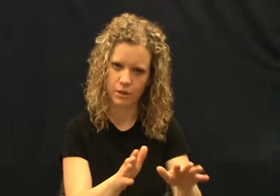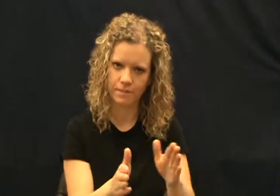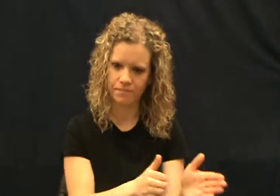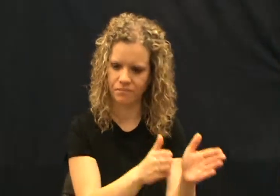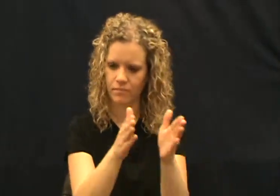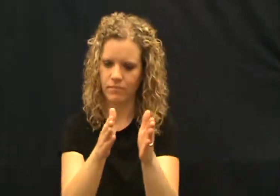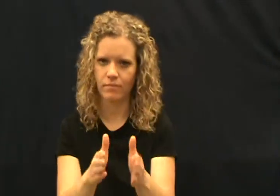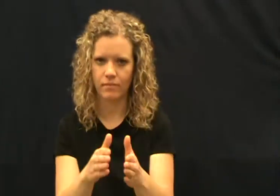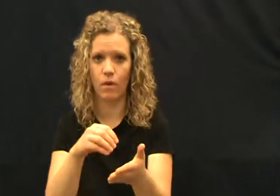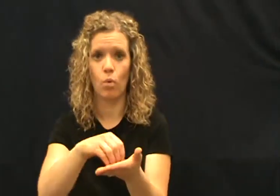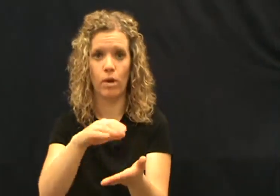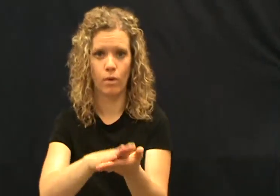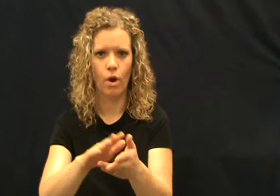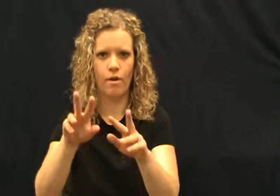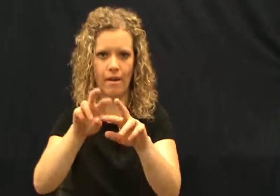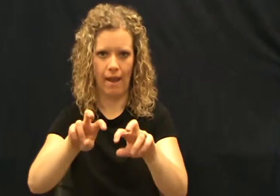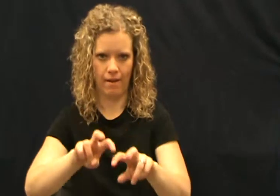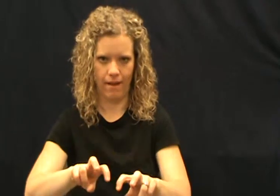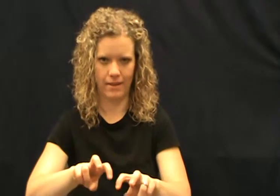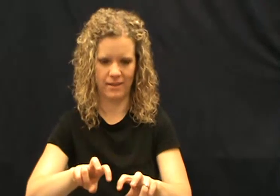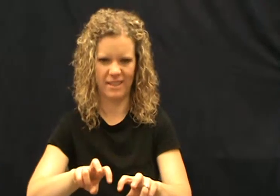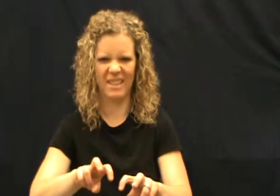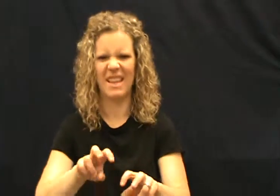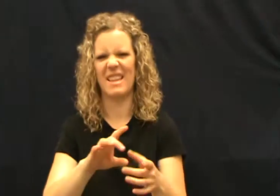transactions, and that's where the bookkeeping part comes in.